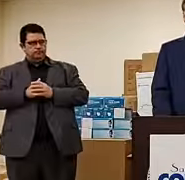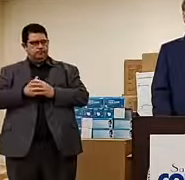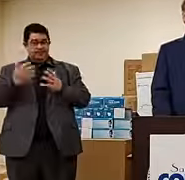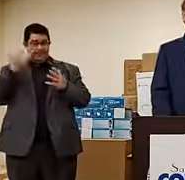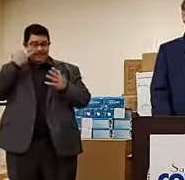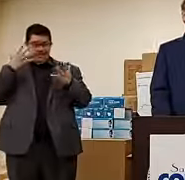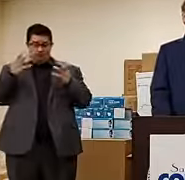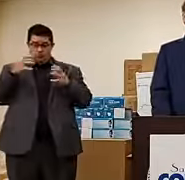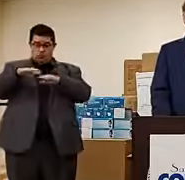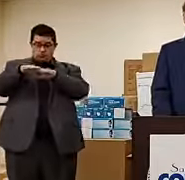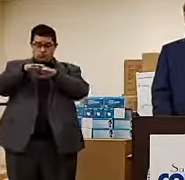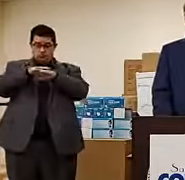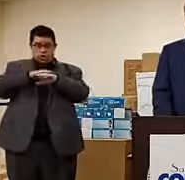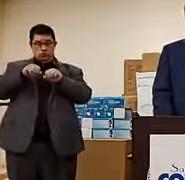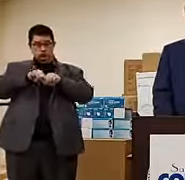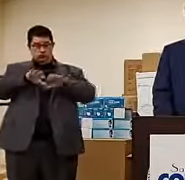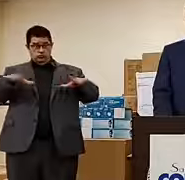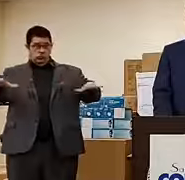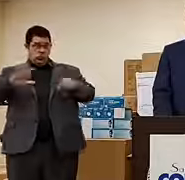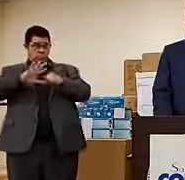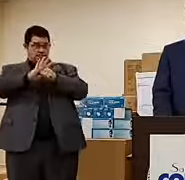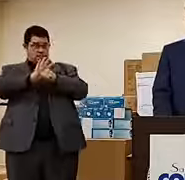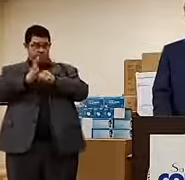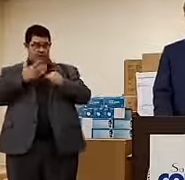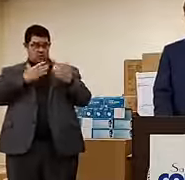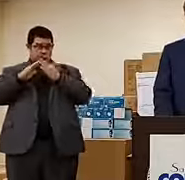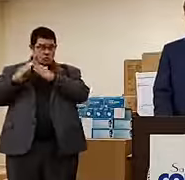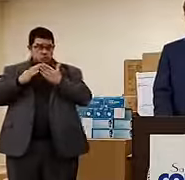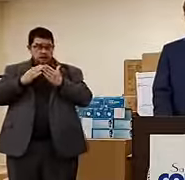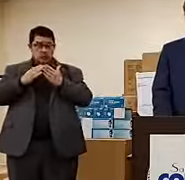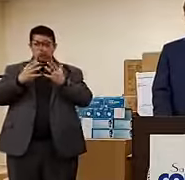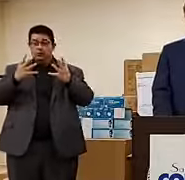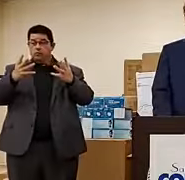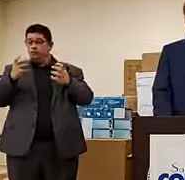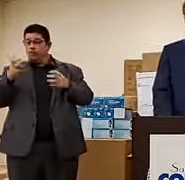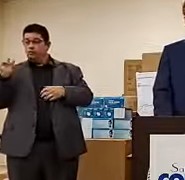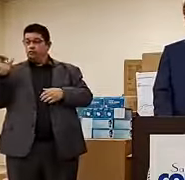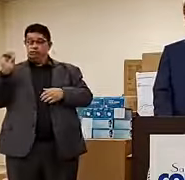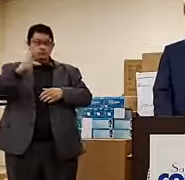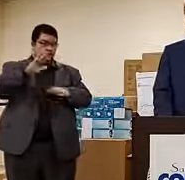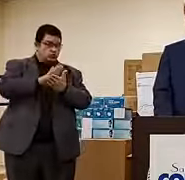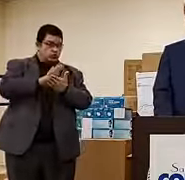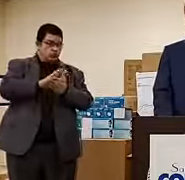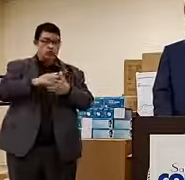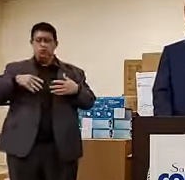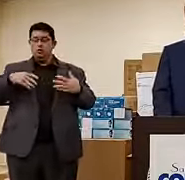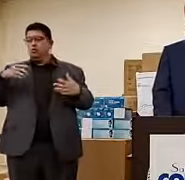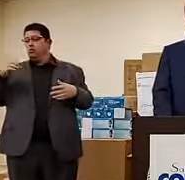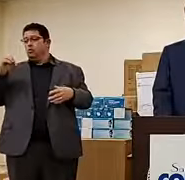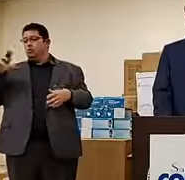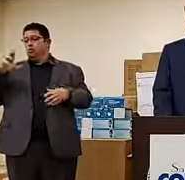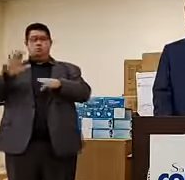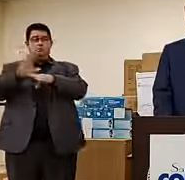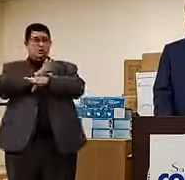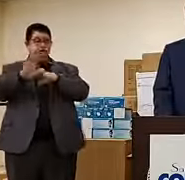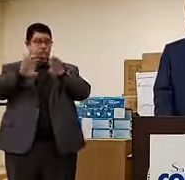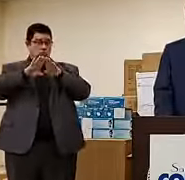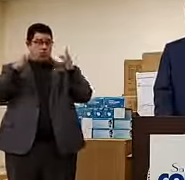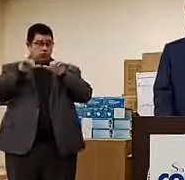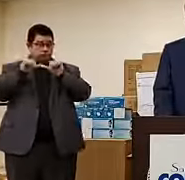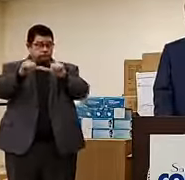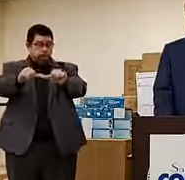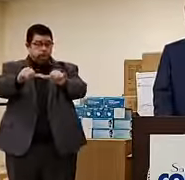in our community, if we want to get back into school or keep our businesses open,